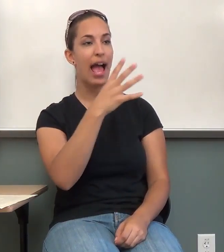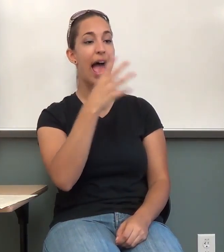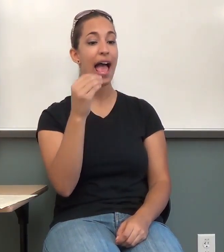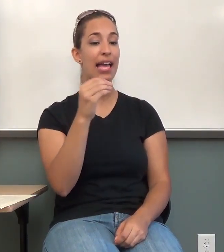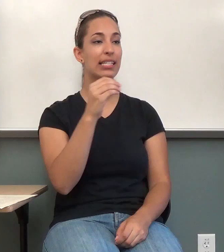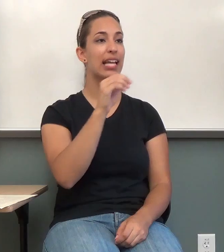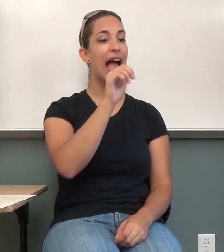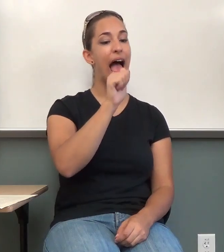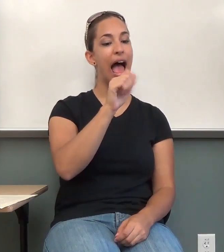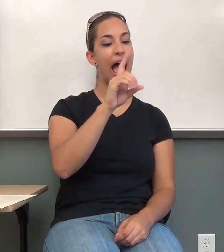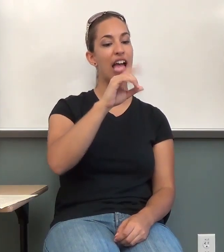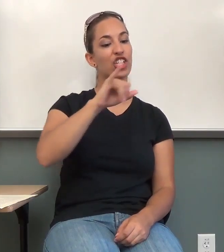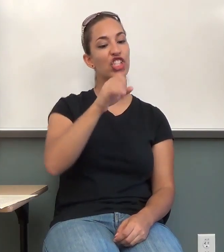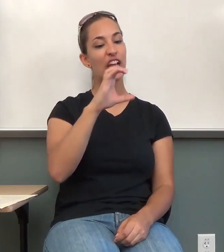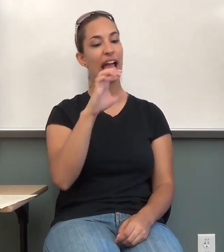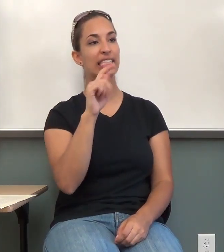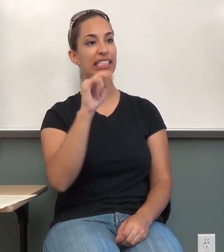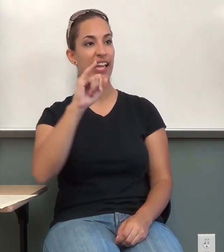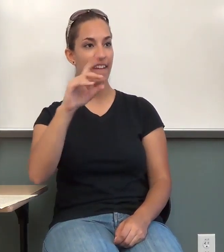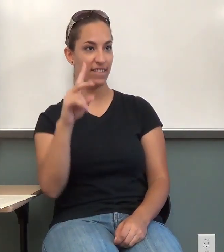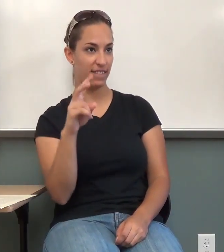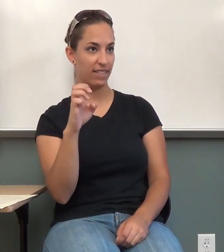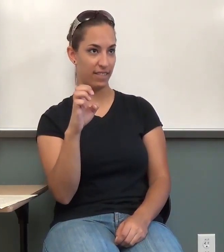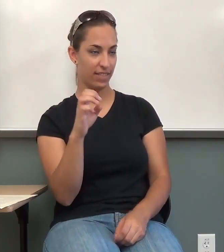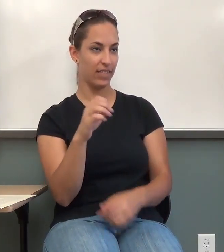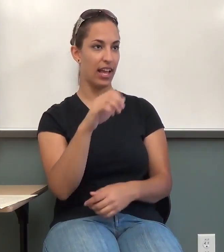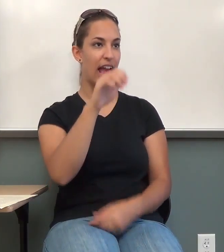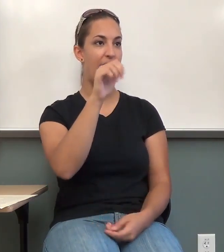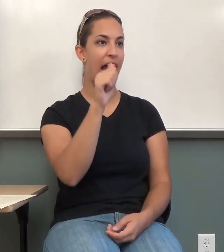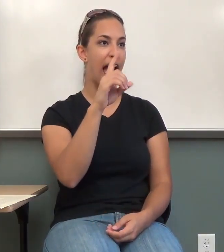An adverb describes, what do you think? A verb.